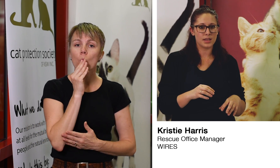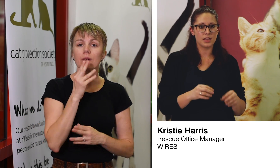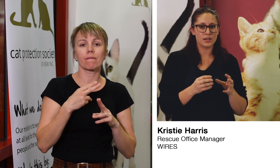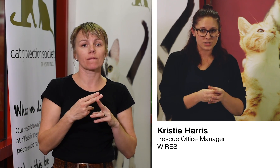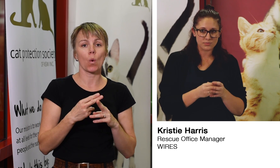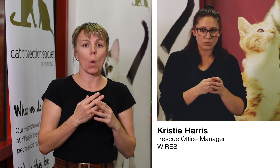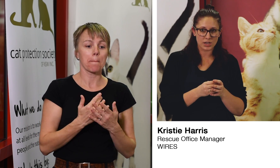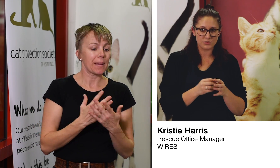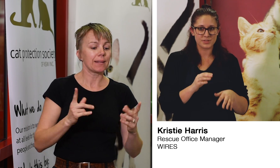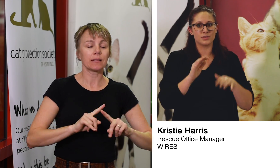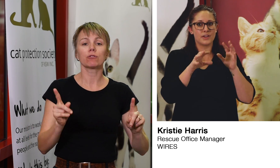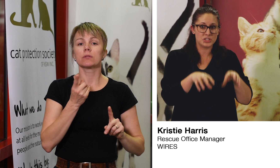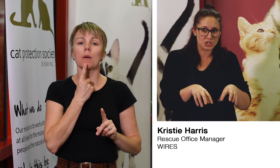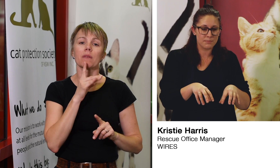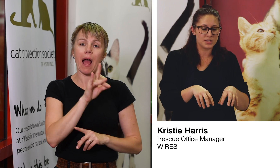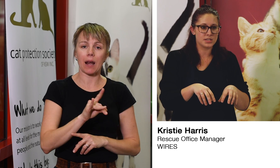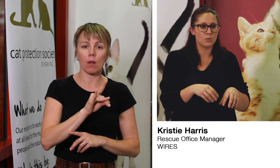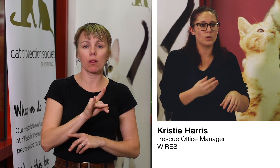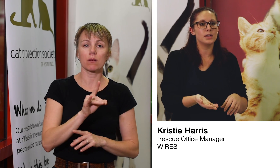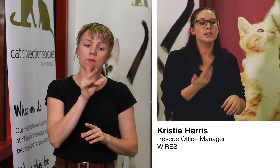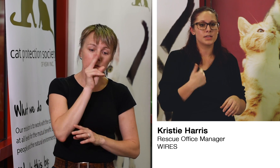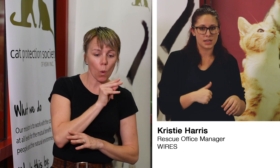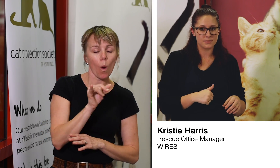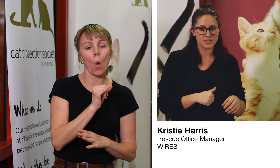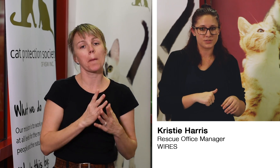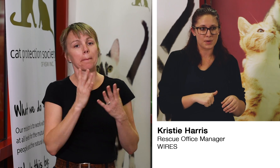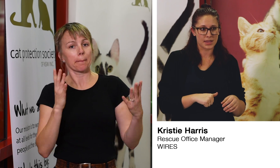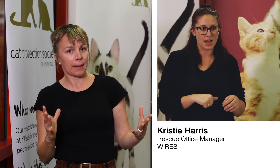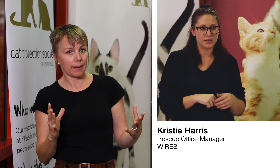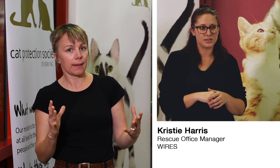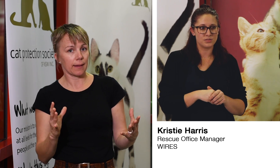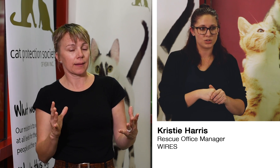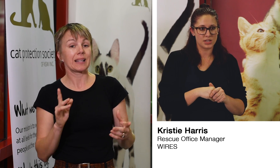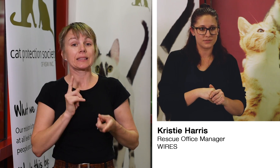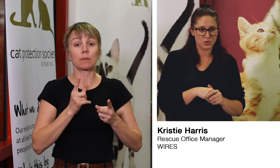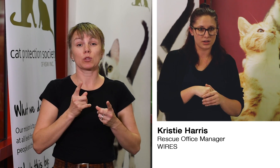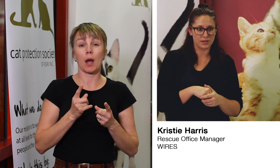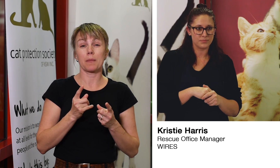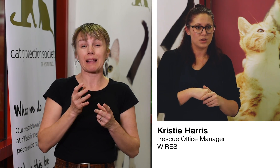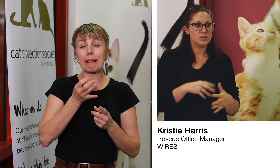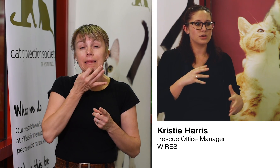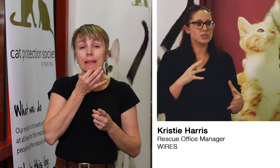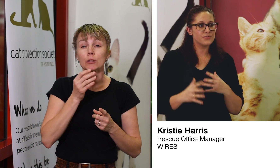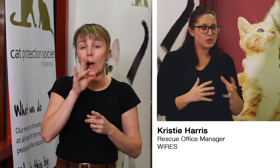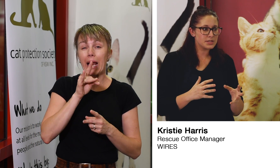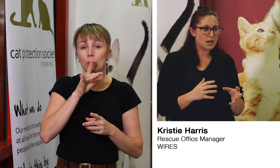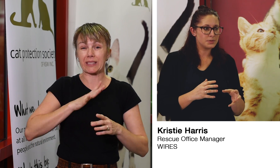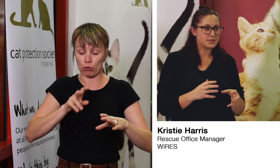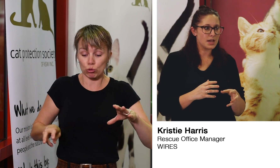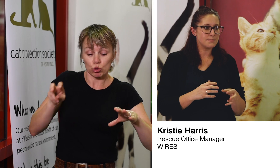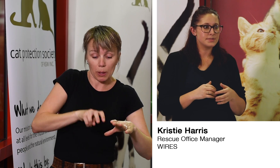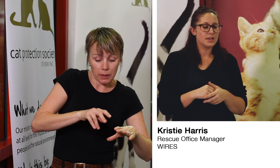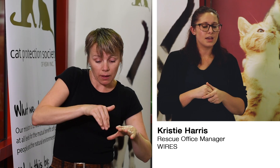rock in there, even the small animals that sort of have to jump in to get water can get themselves back out, and there's no chance of drowning. So just follow these